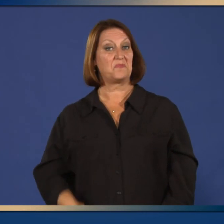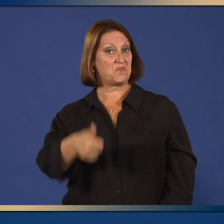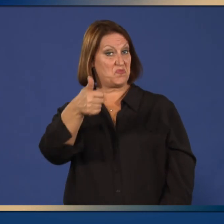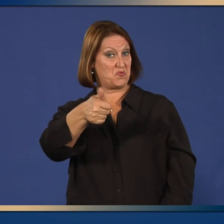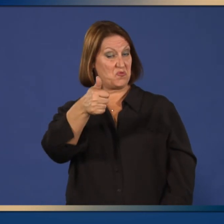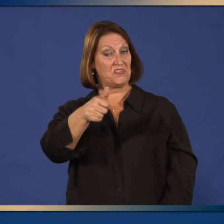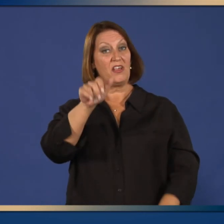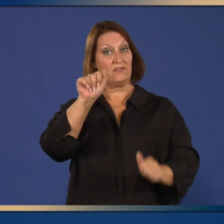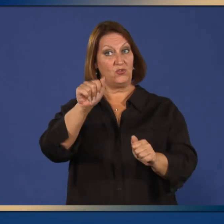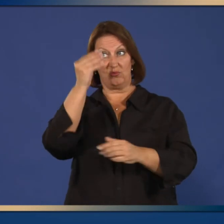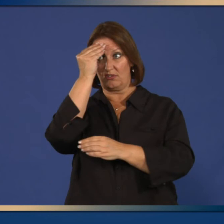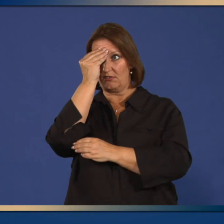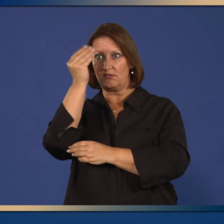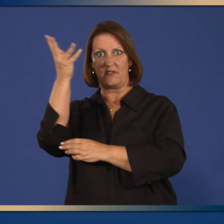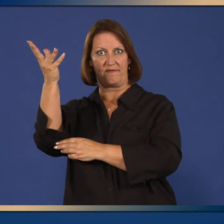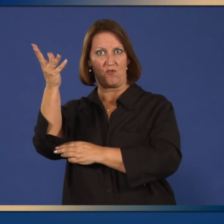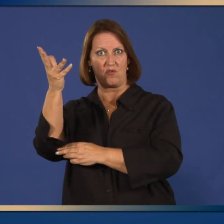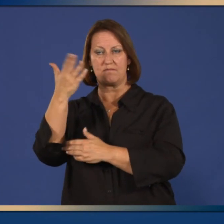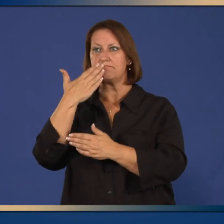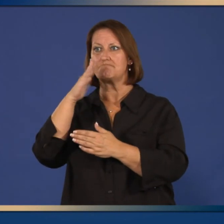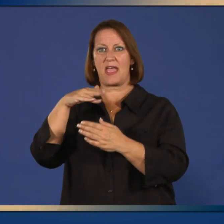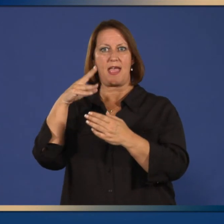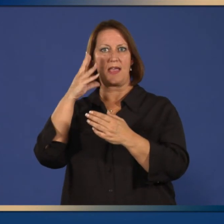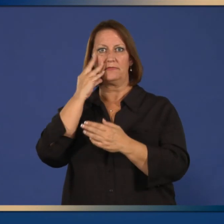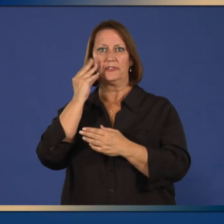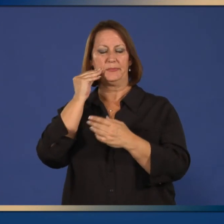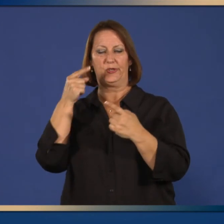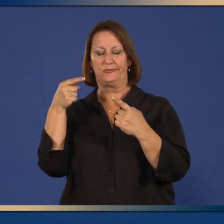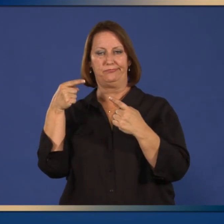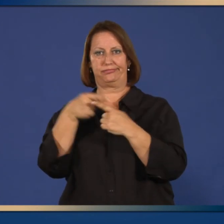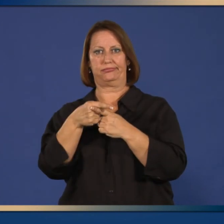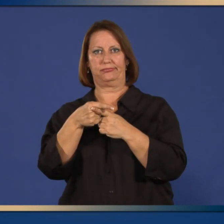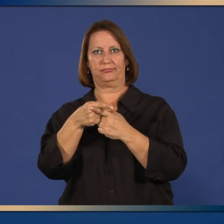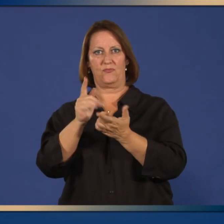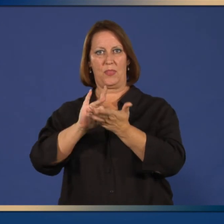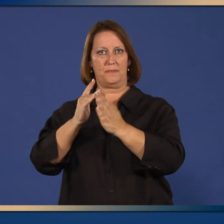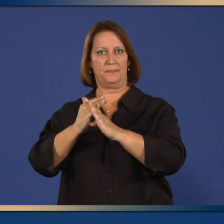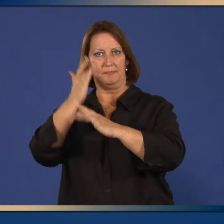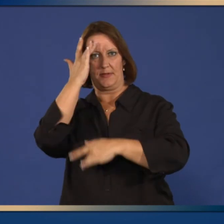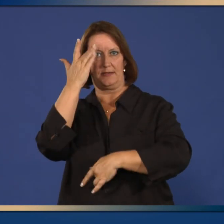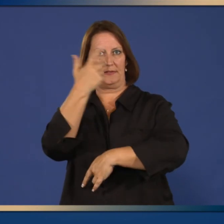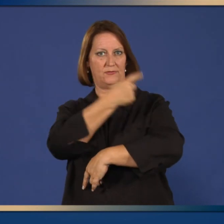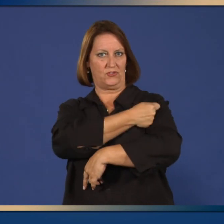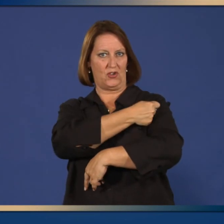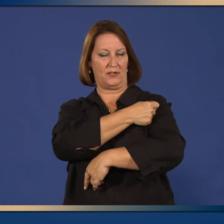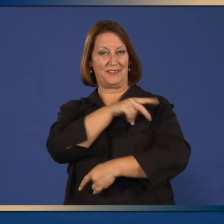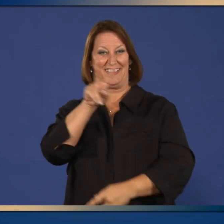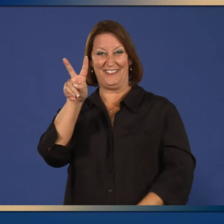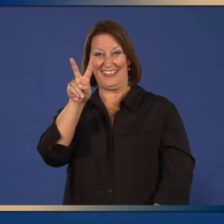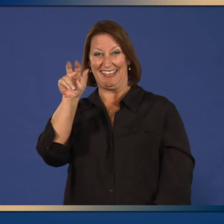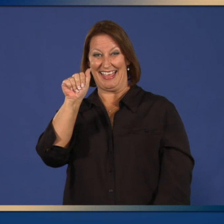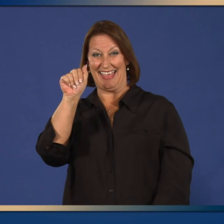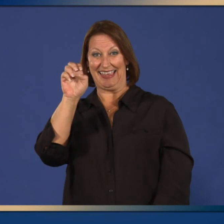Or you can file this report through the VAERS website at